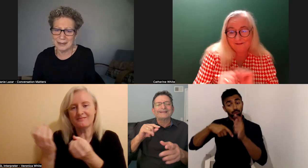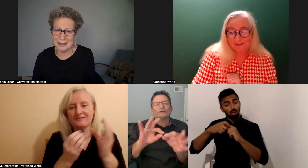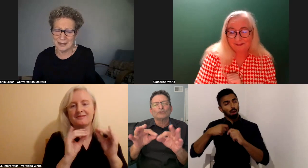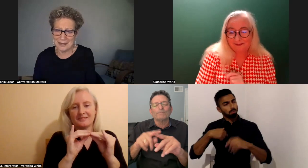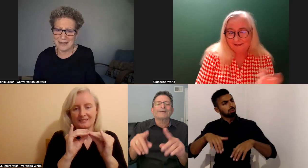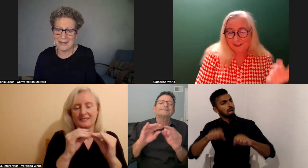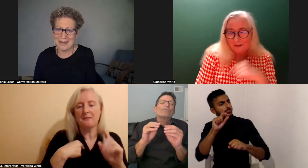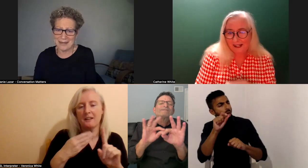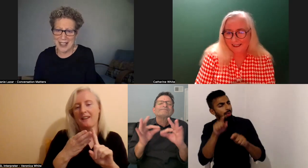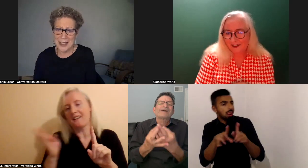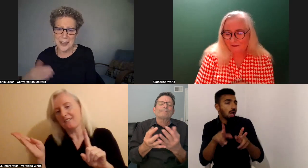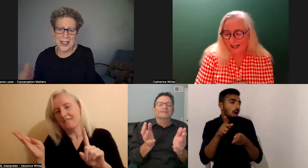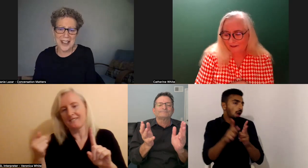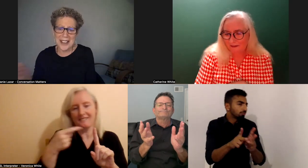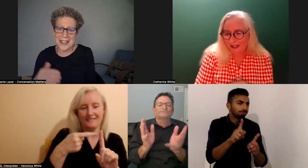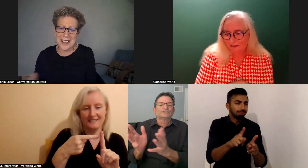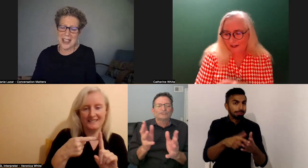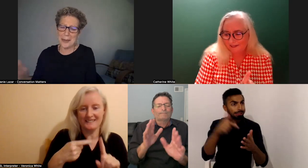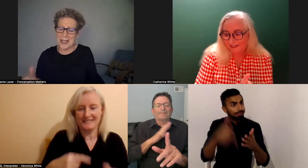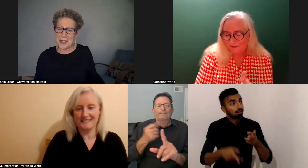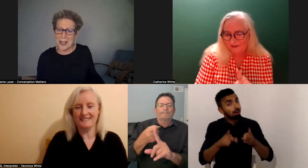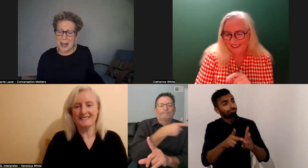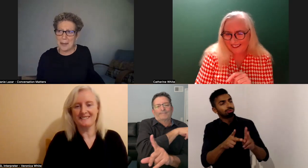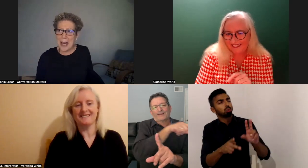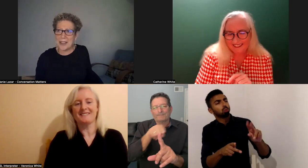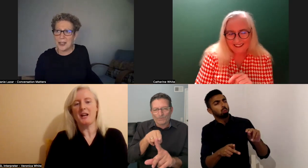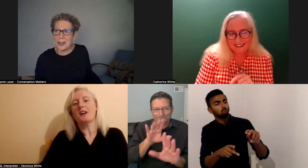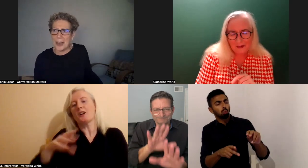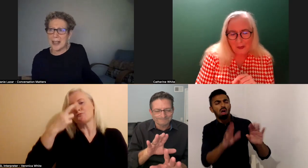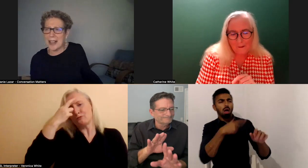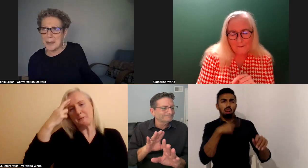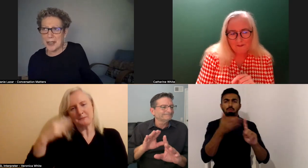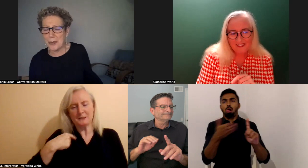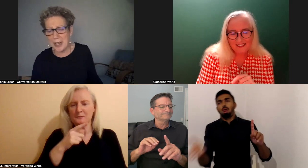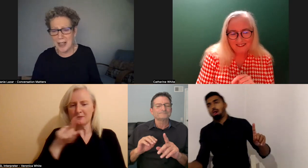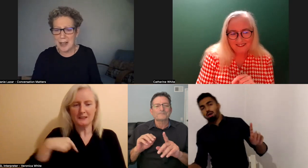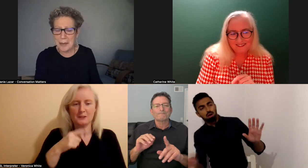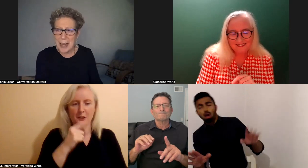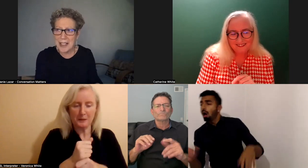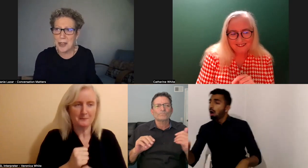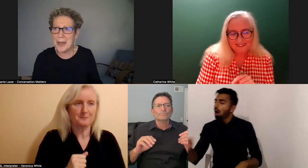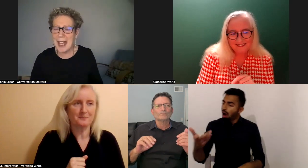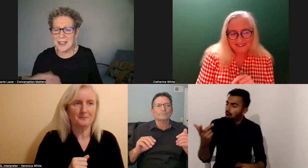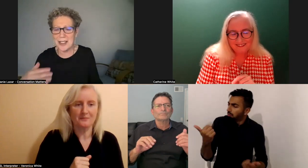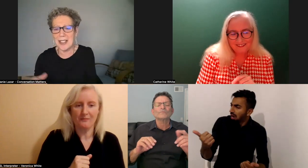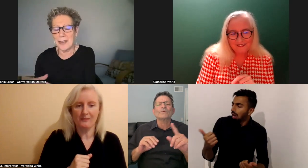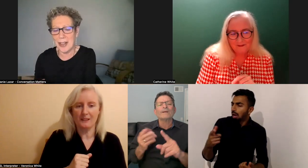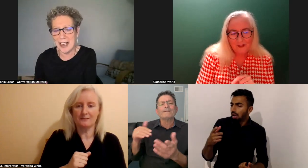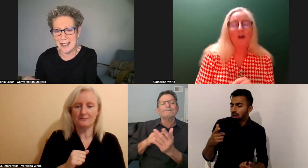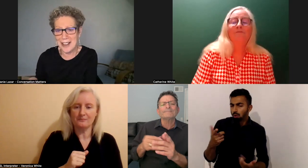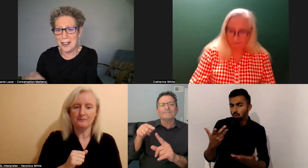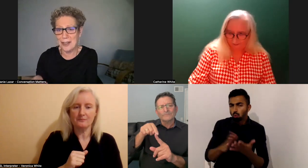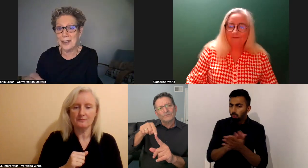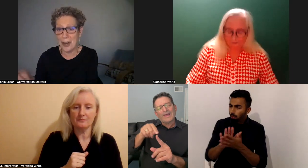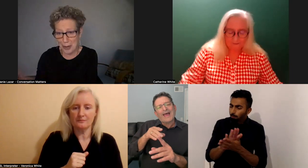point. Come back and remind me. So come back to, I suppose, as you began to, if you